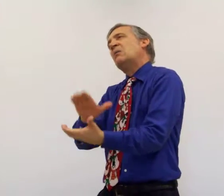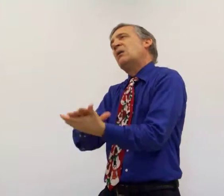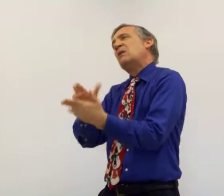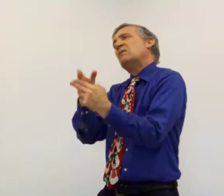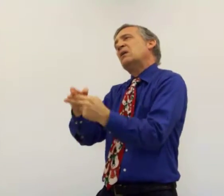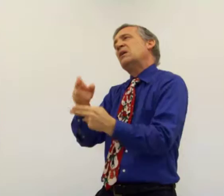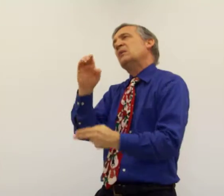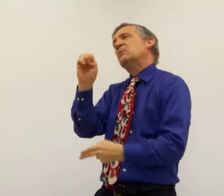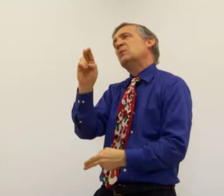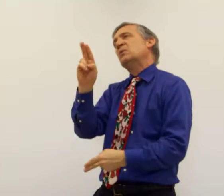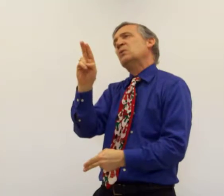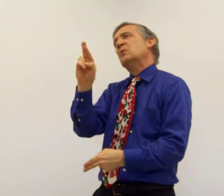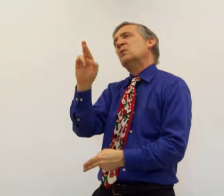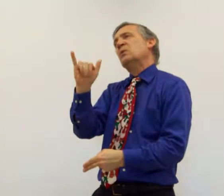path.